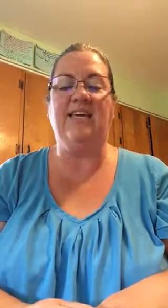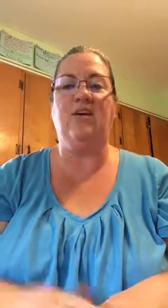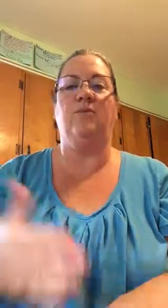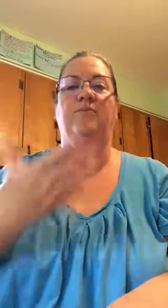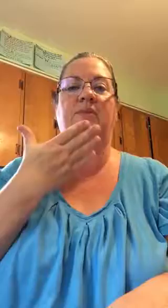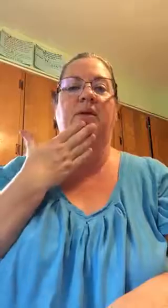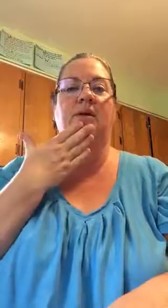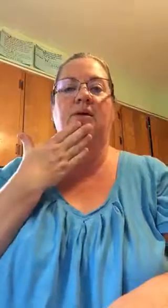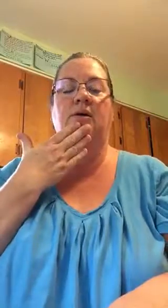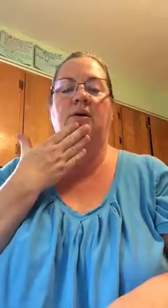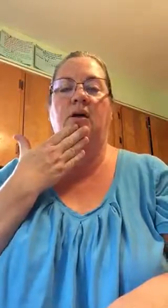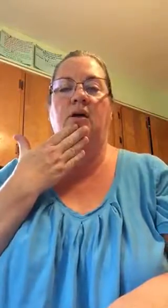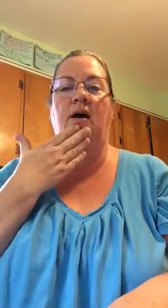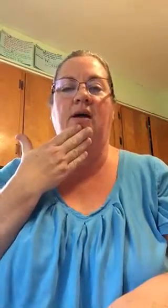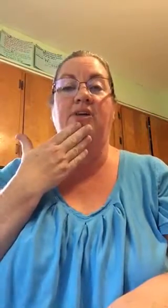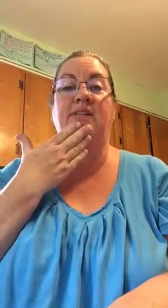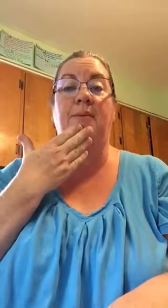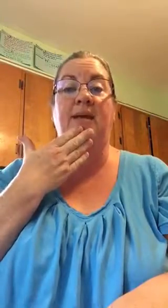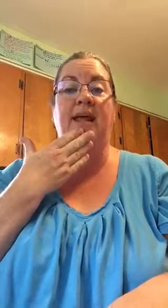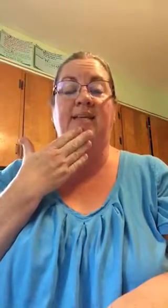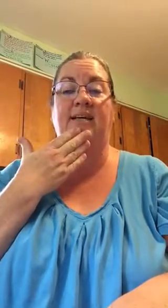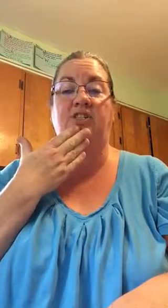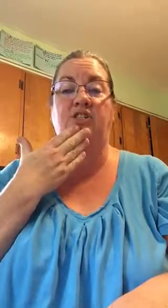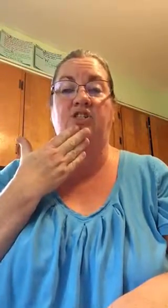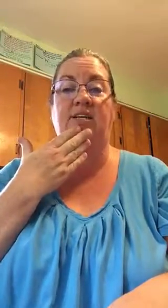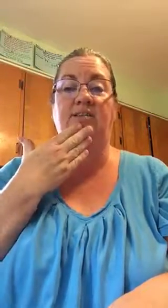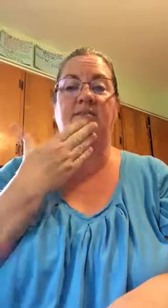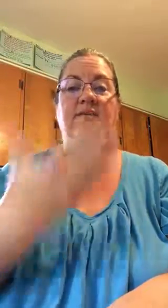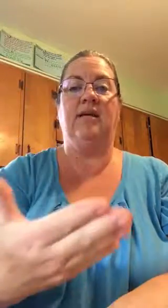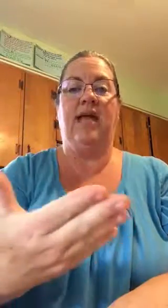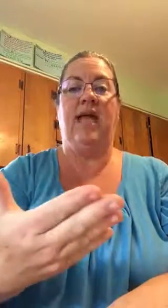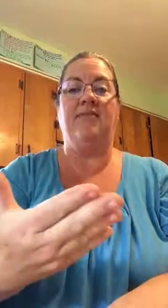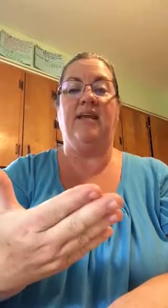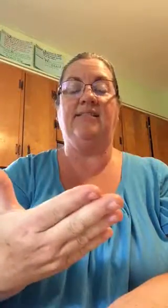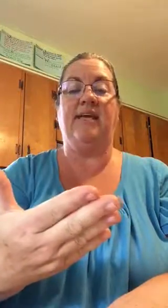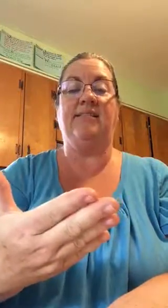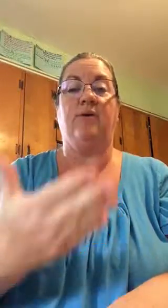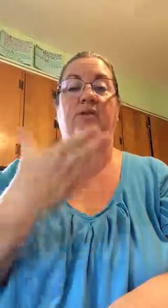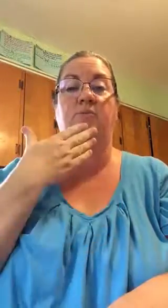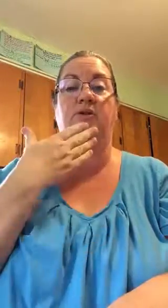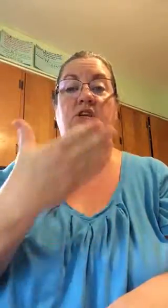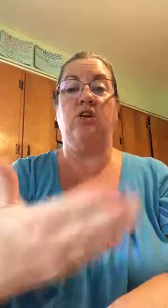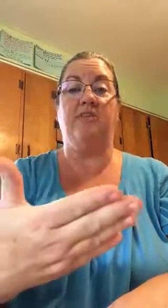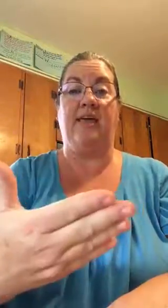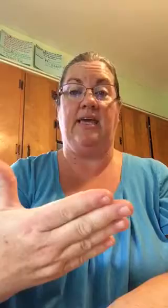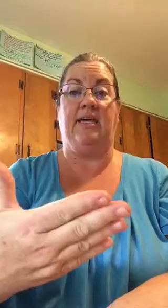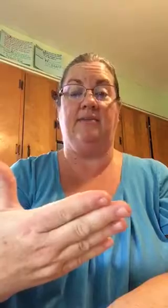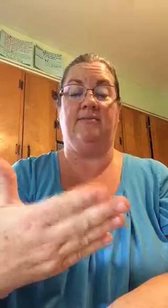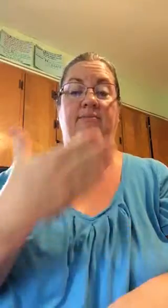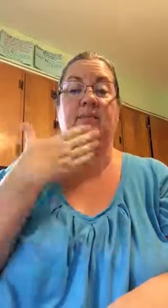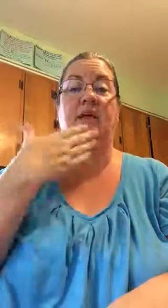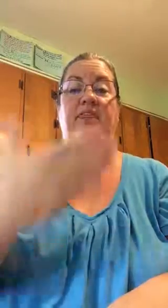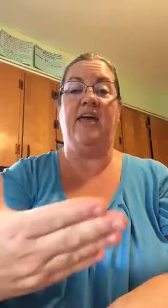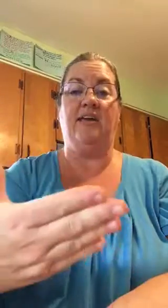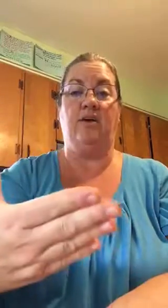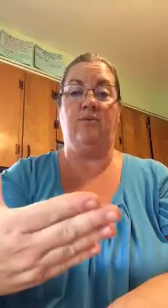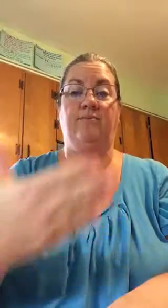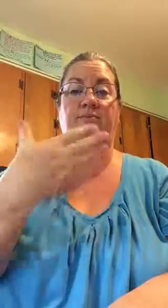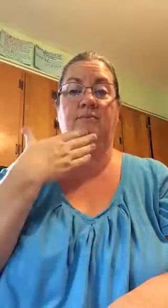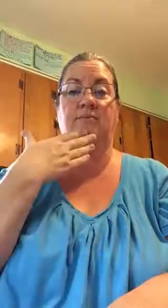Thank you. Your dominant hand touches your chin and then extends out to the person you're thanking. Thank you.